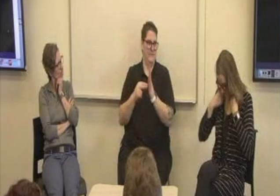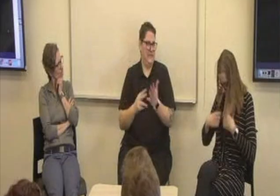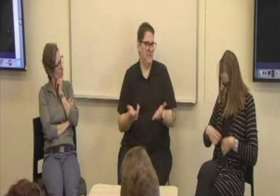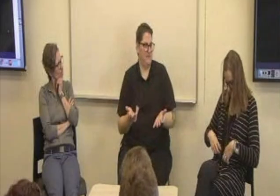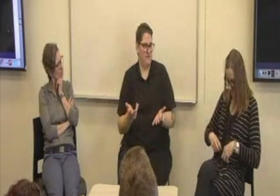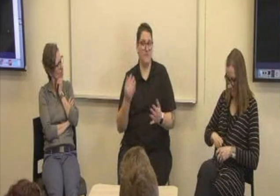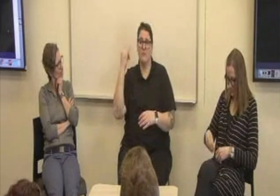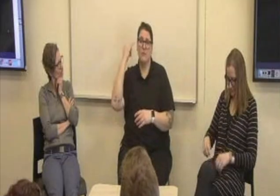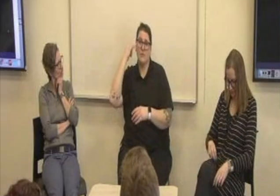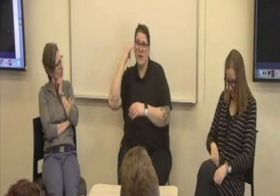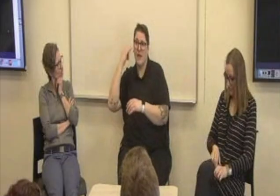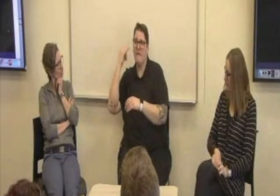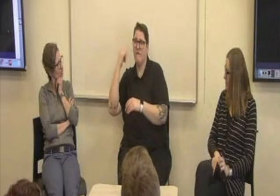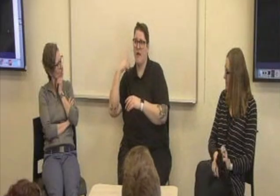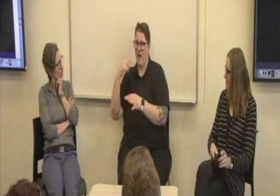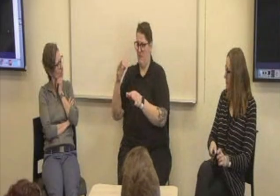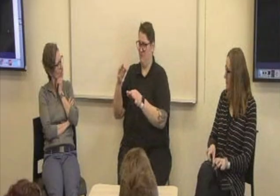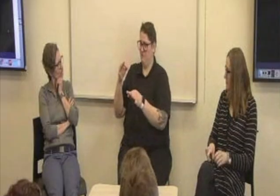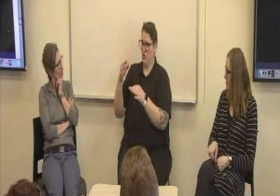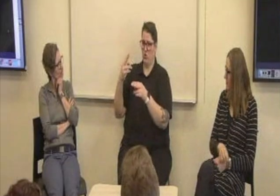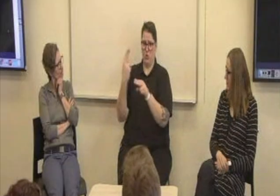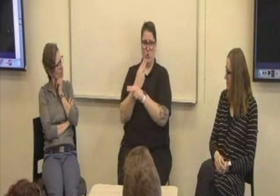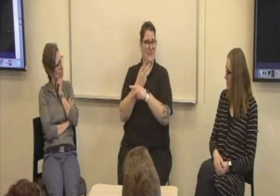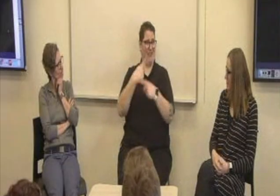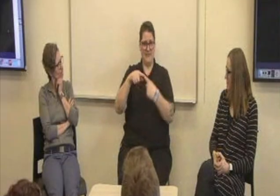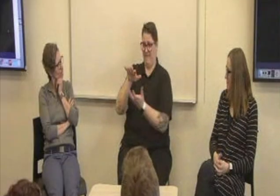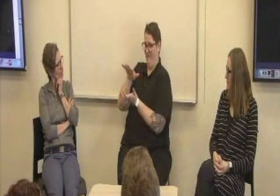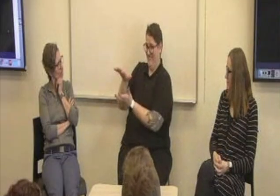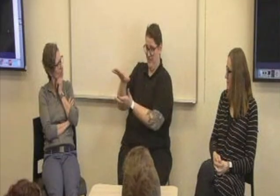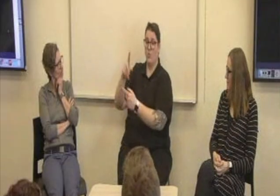setting, everybody knows what feed means, so it's an appropriate word.